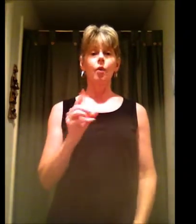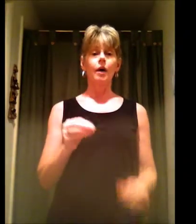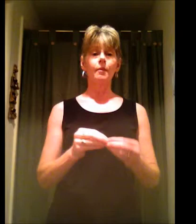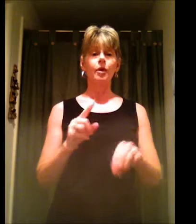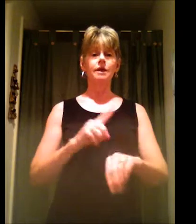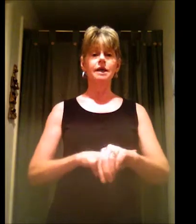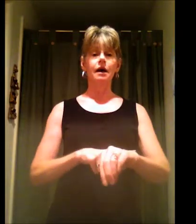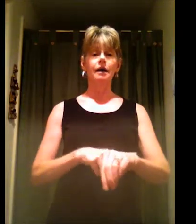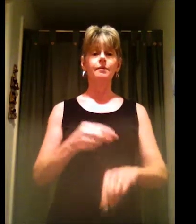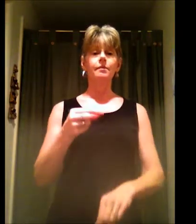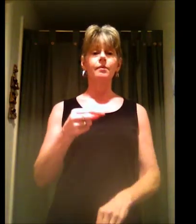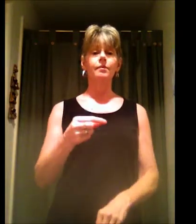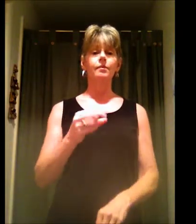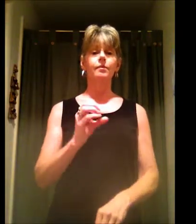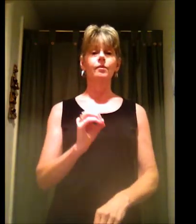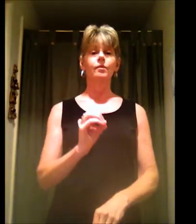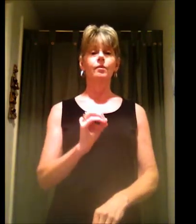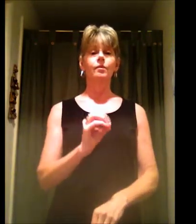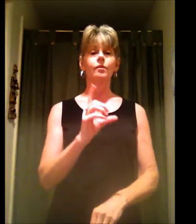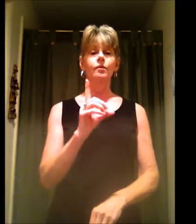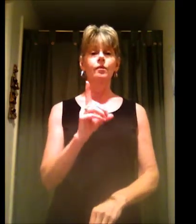One more time.